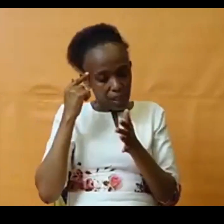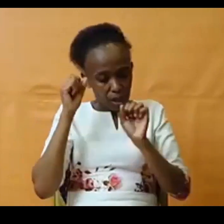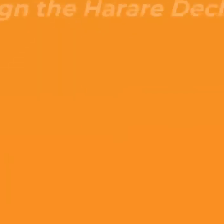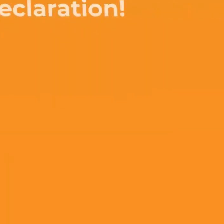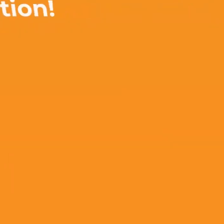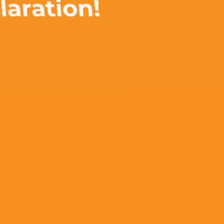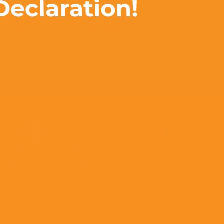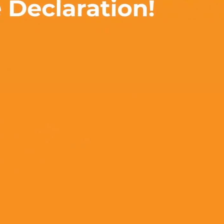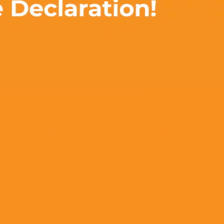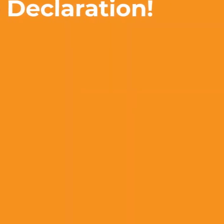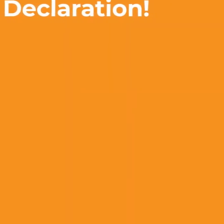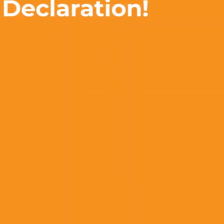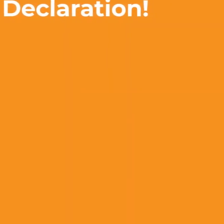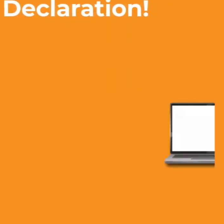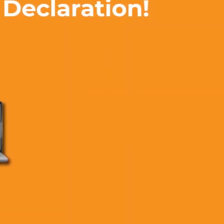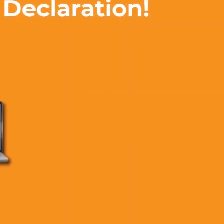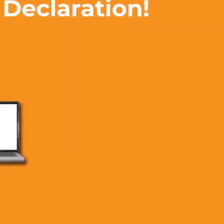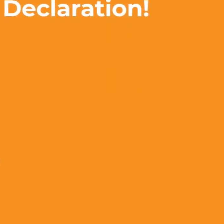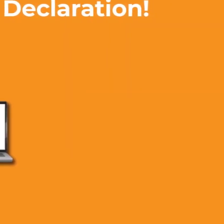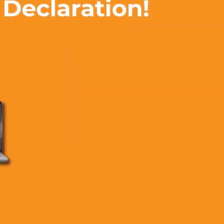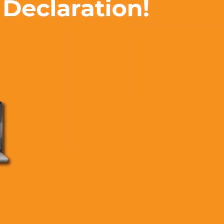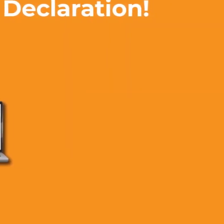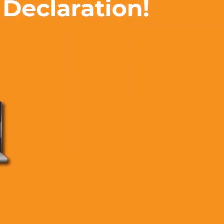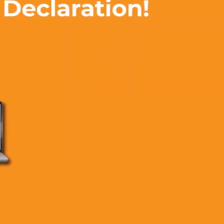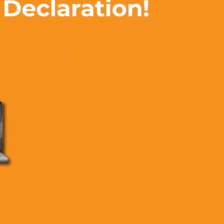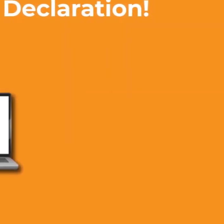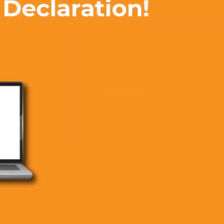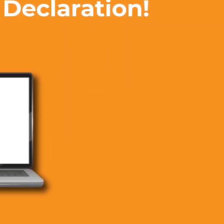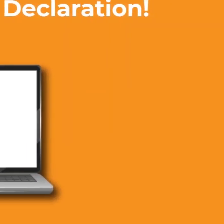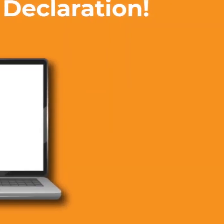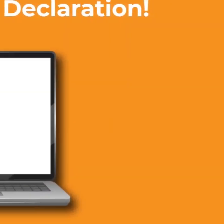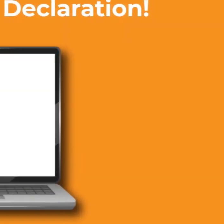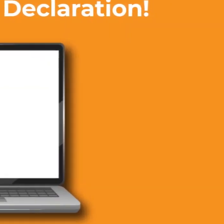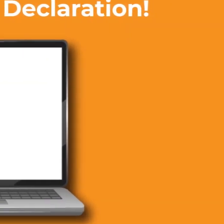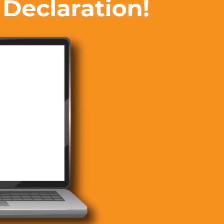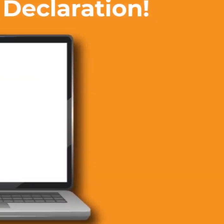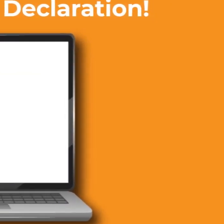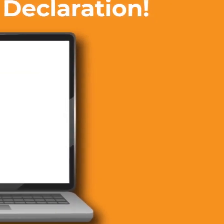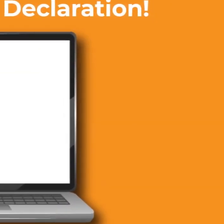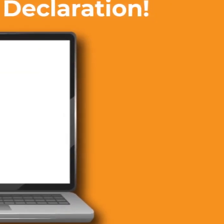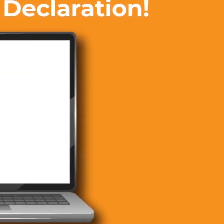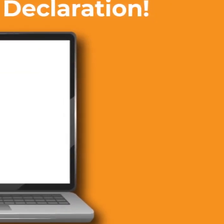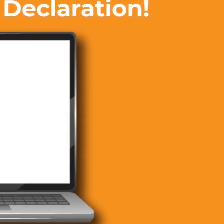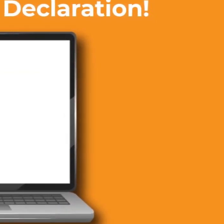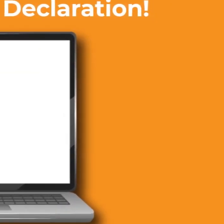one. To read and sign the Harare Declaration, go to